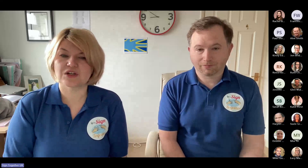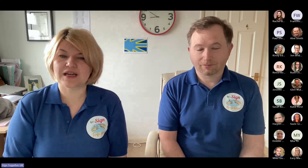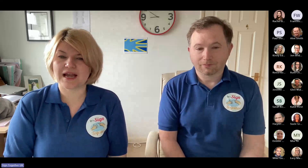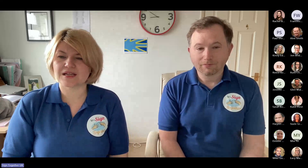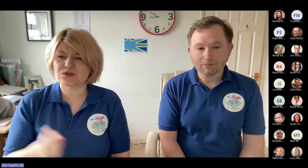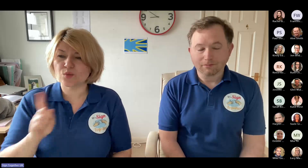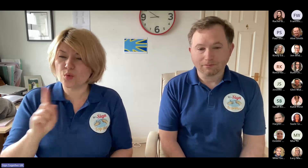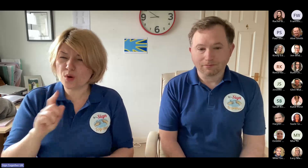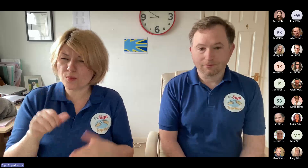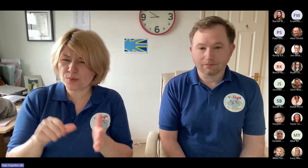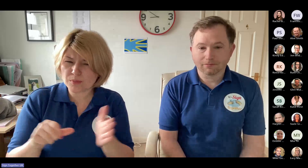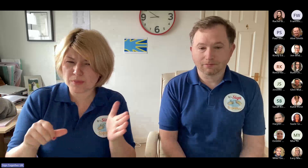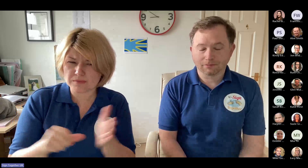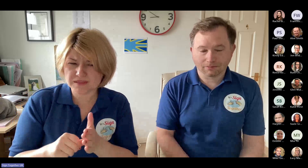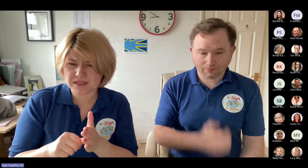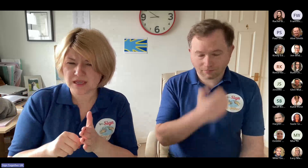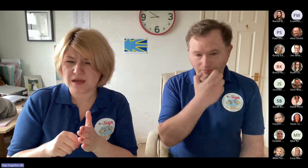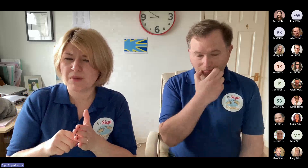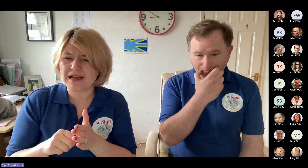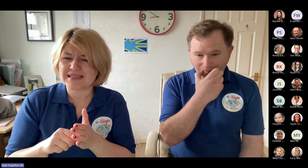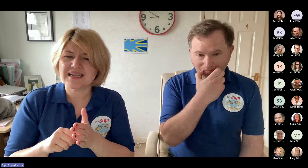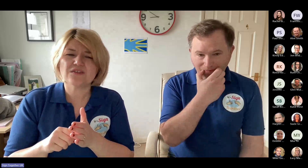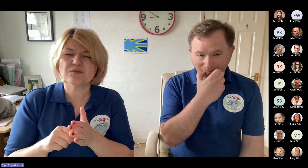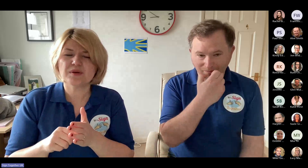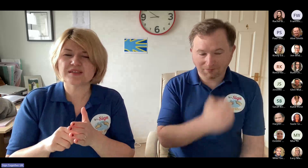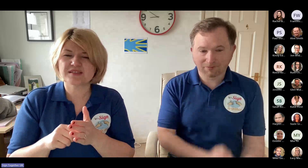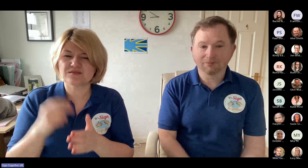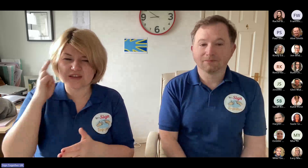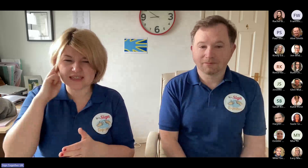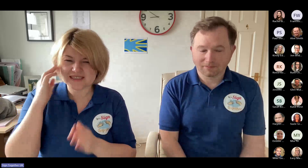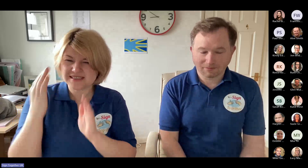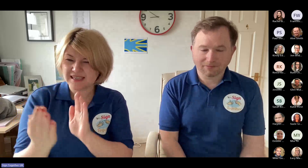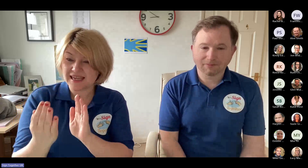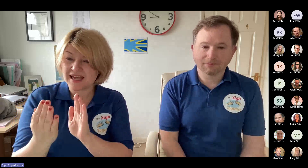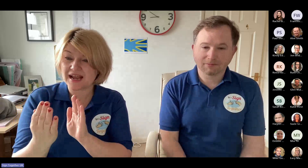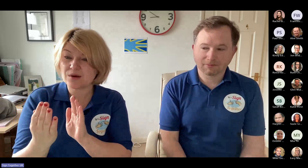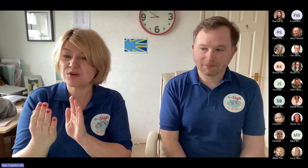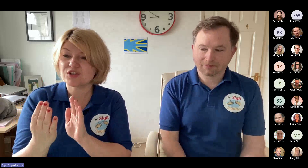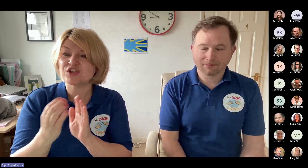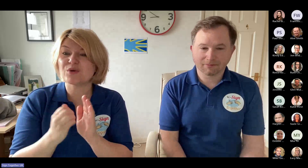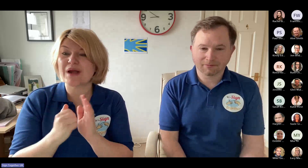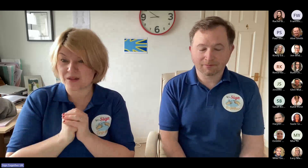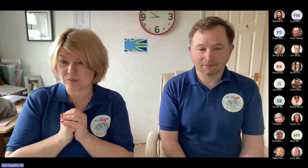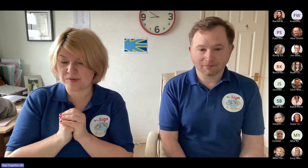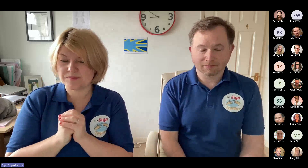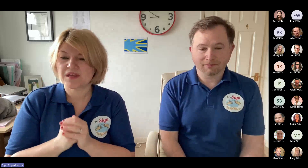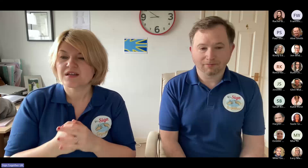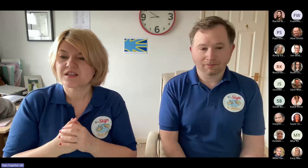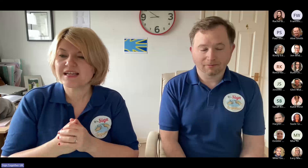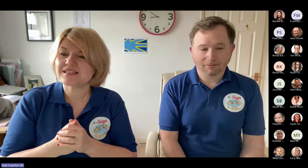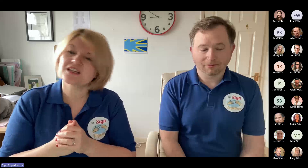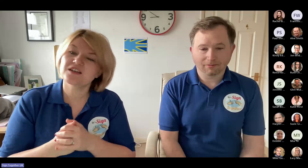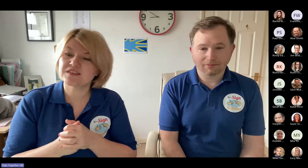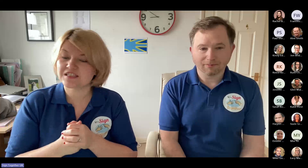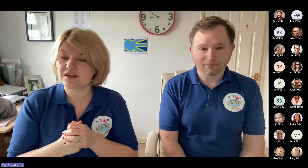look at what problems might a deaf person face and how can you help. So let's learn the sign